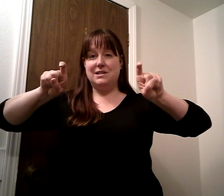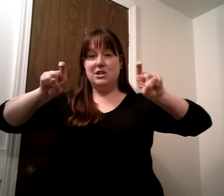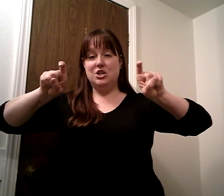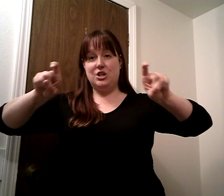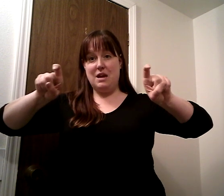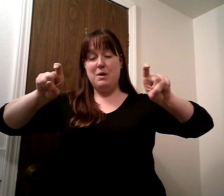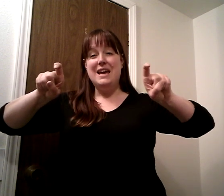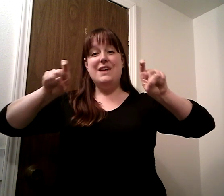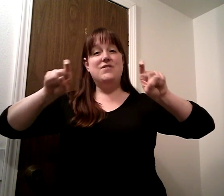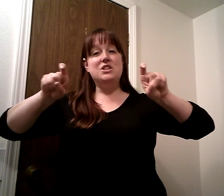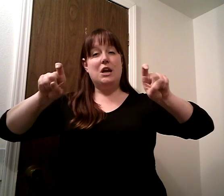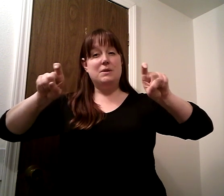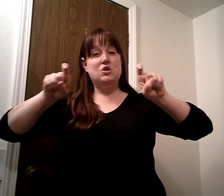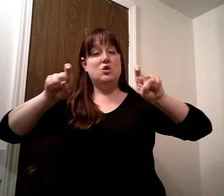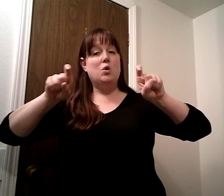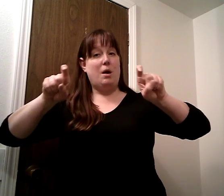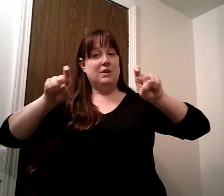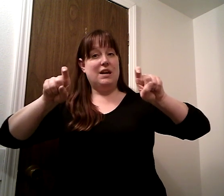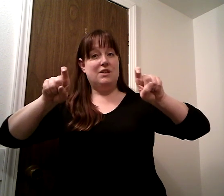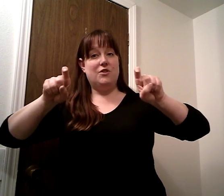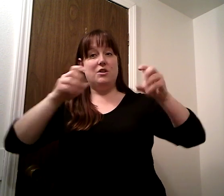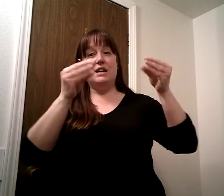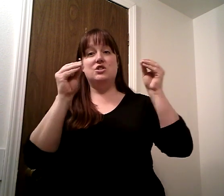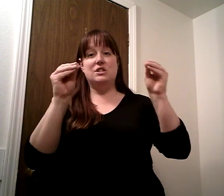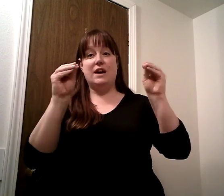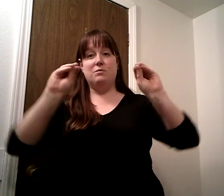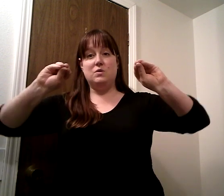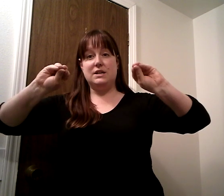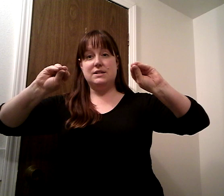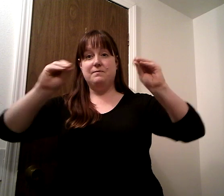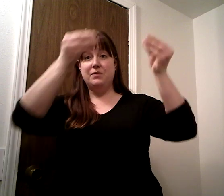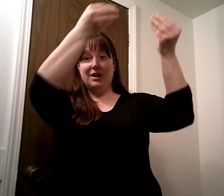X shape. If this shape is too complicated for your kids, just have them do this,